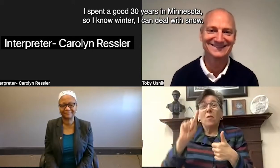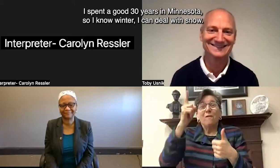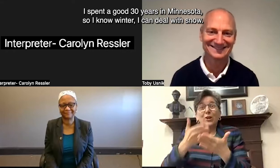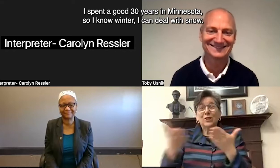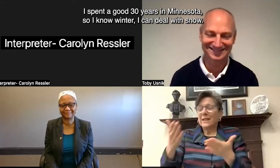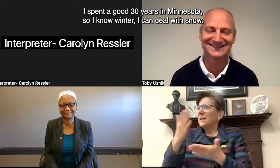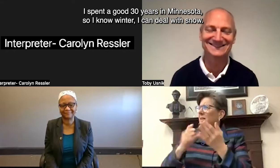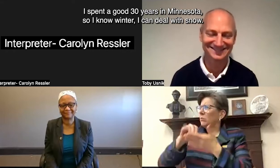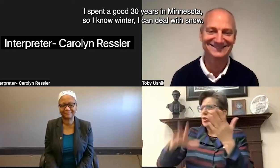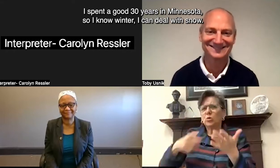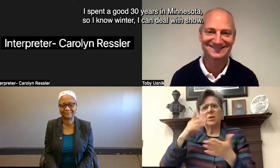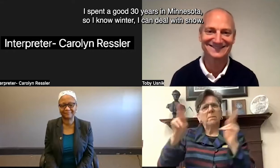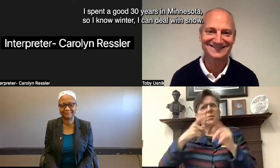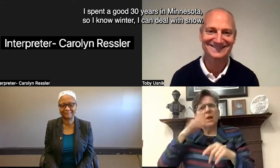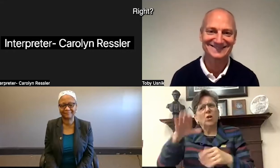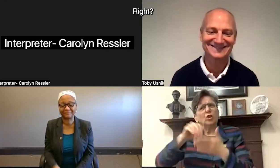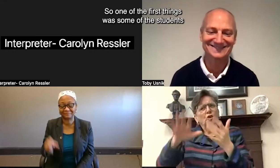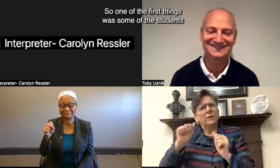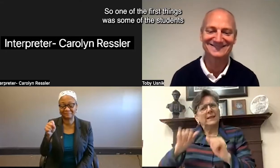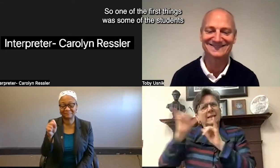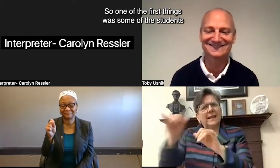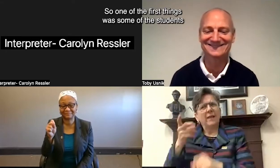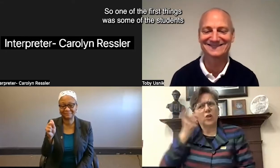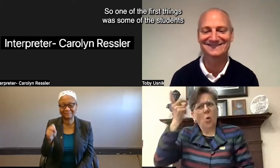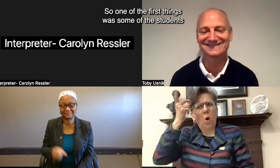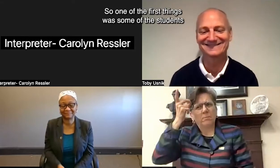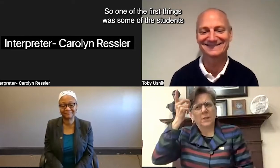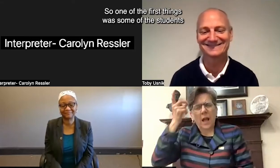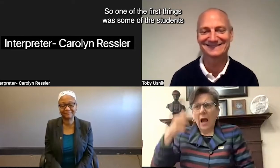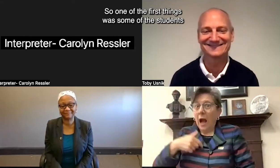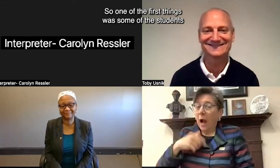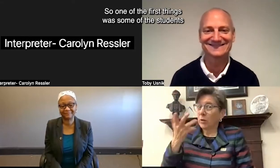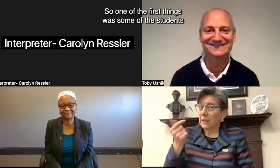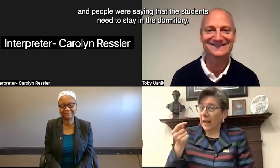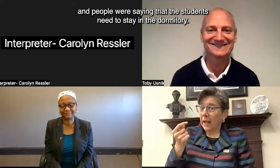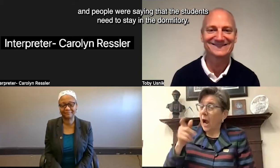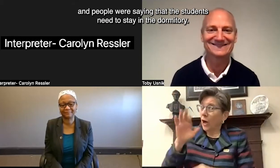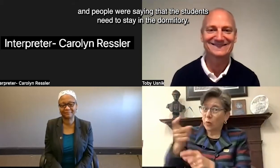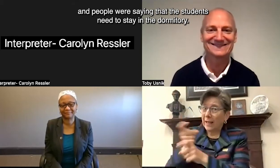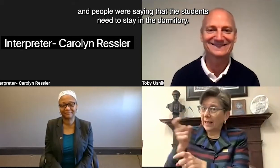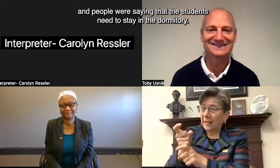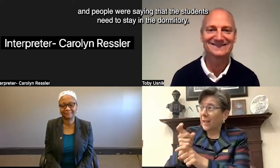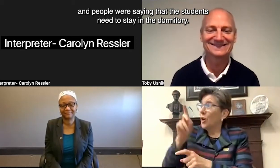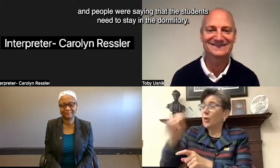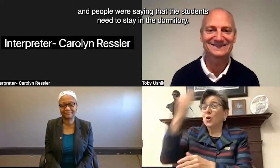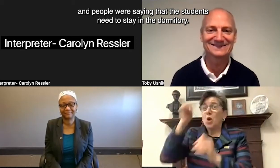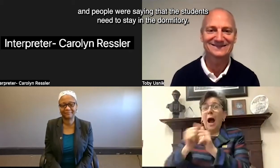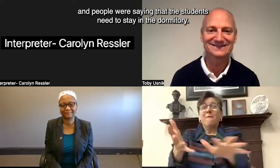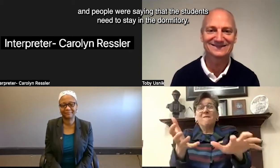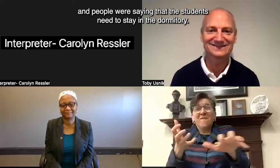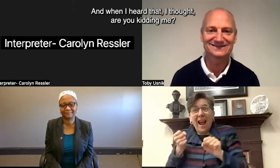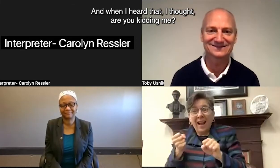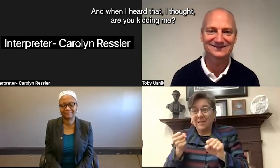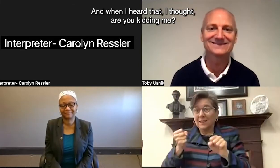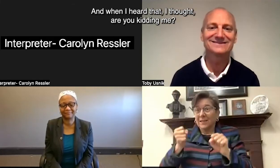deal with snow, right? So one of the first things was some of the students and people were saying that the students need to stay in the dormitory. And when I heard that,